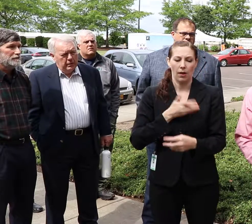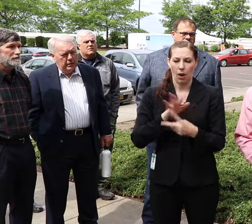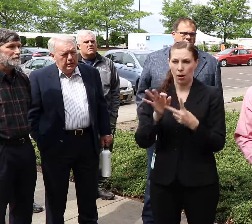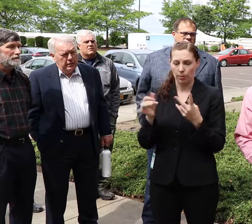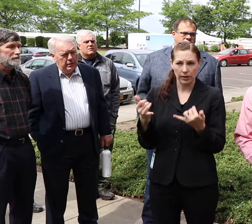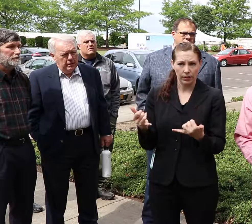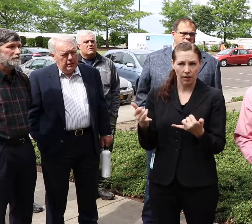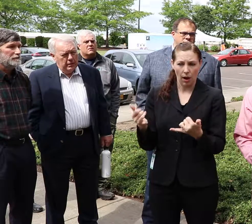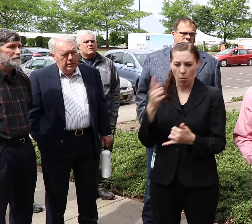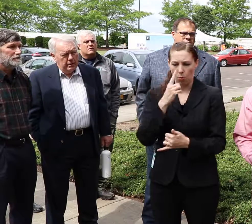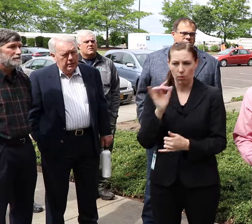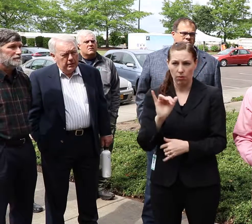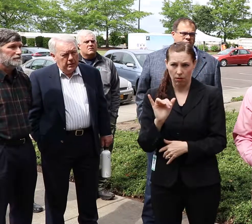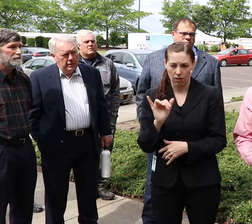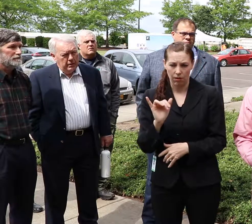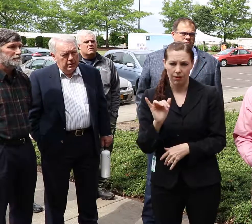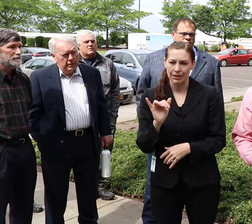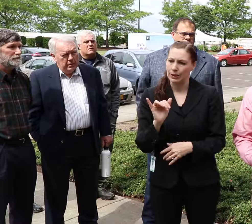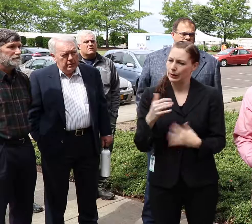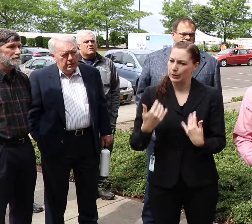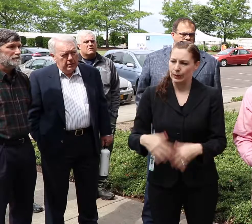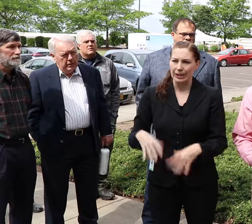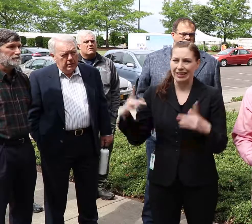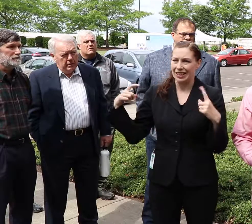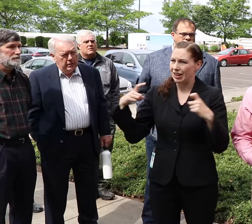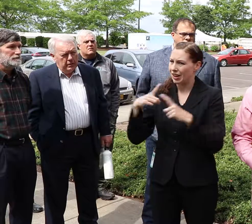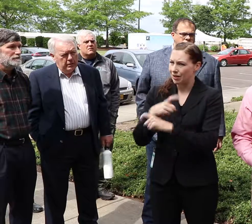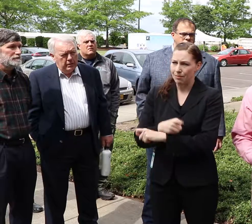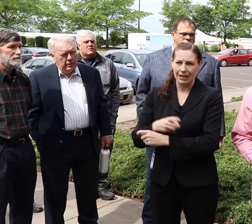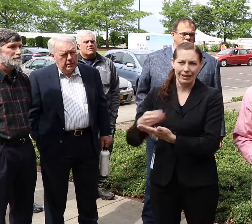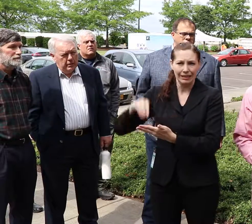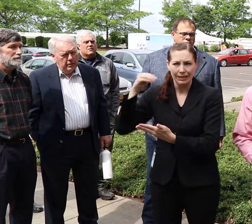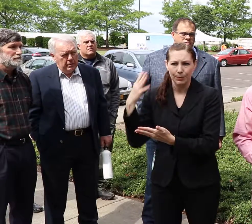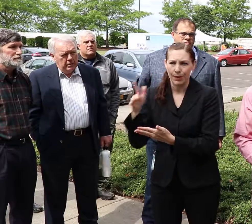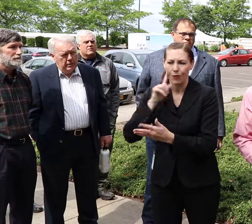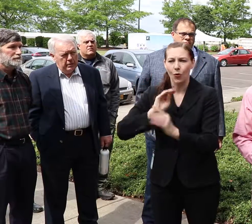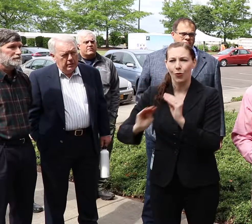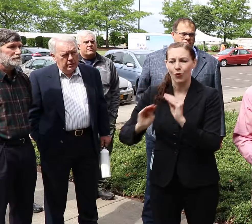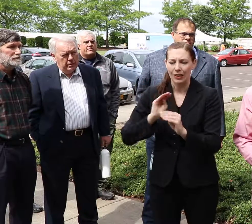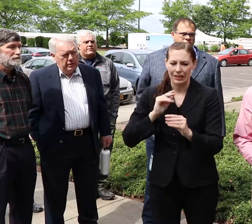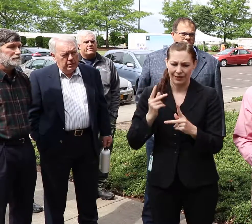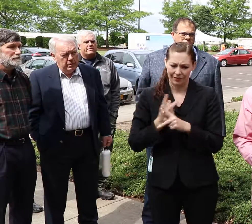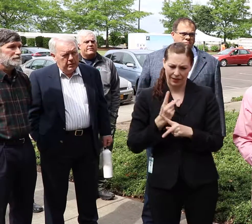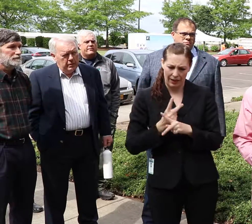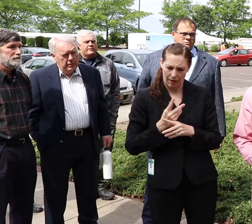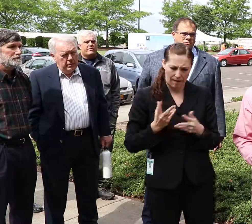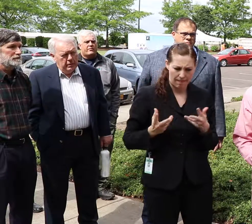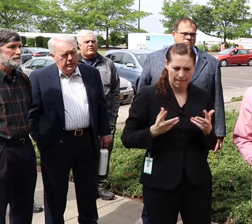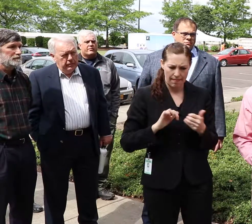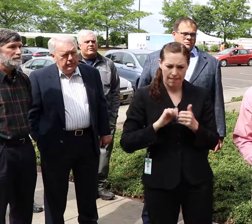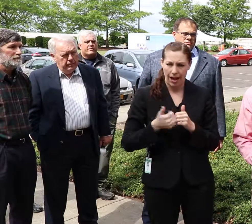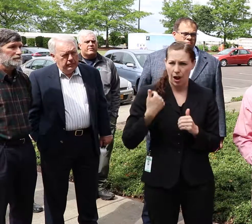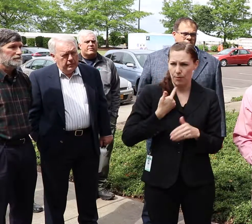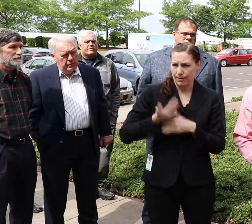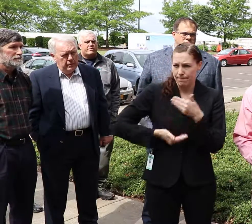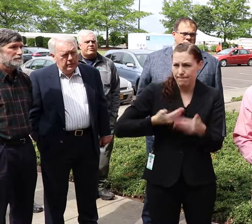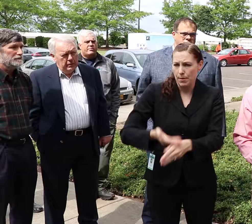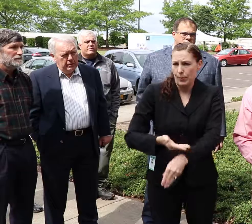be very complex and very expensive, so it's something that we'll need to see how quickly we can move